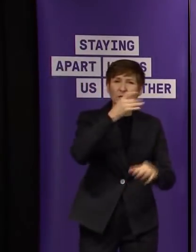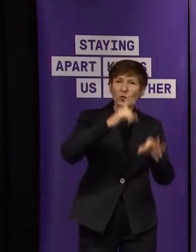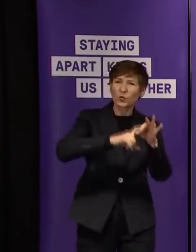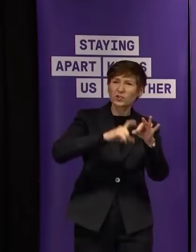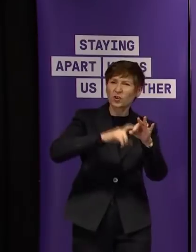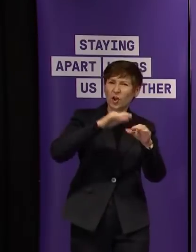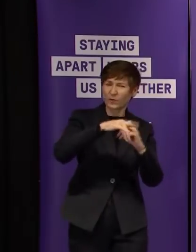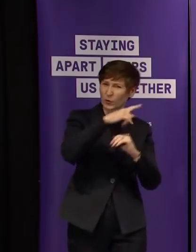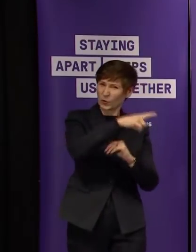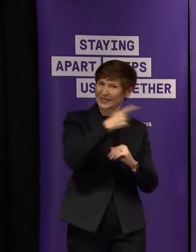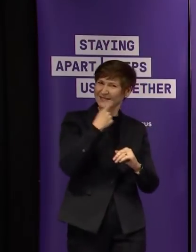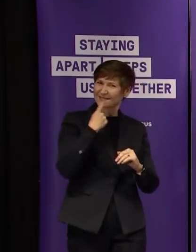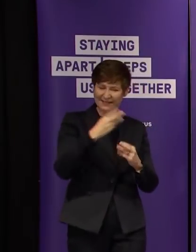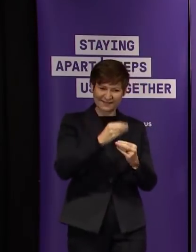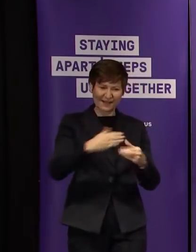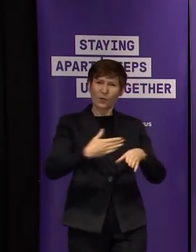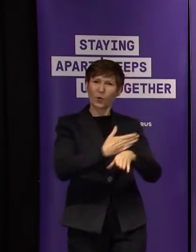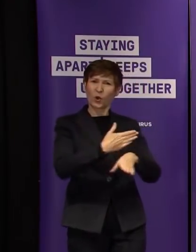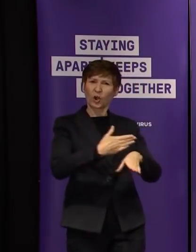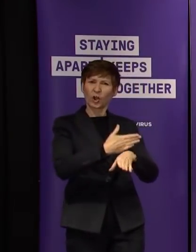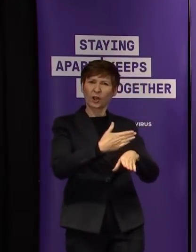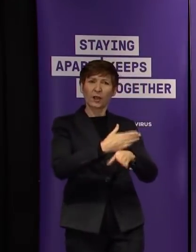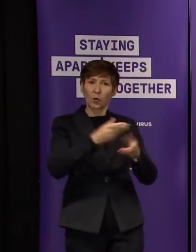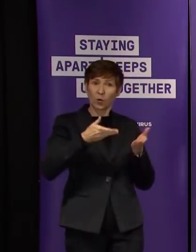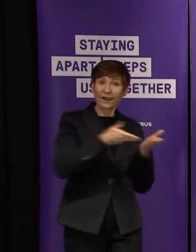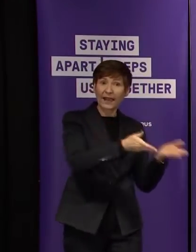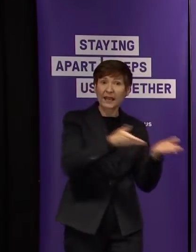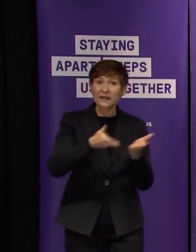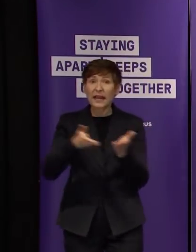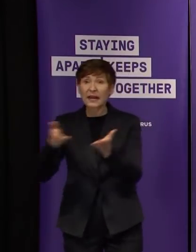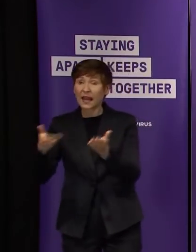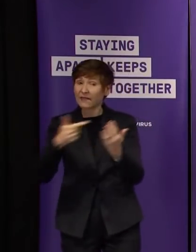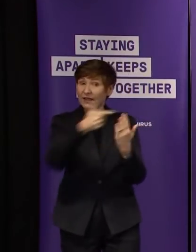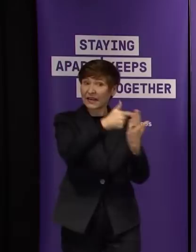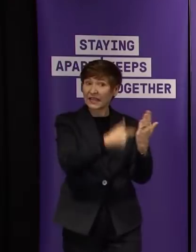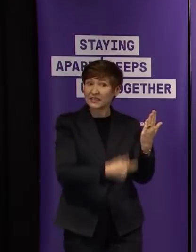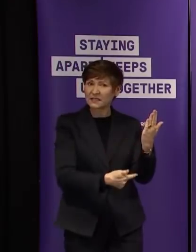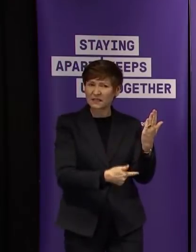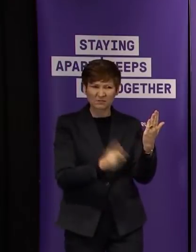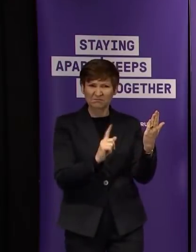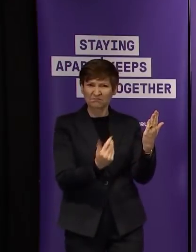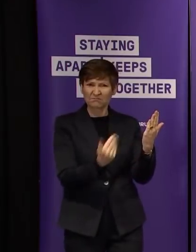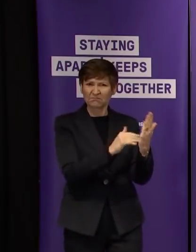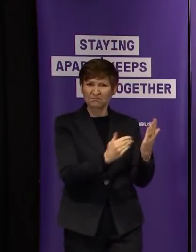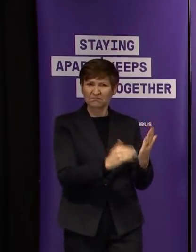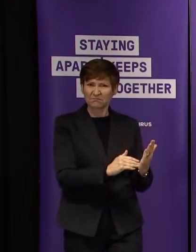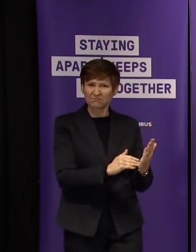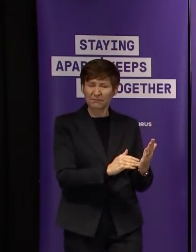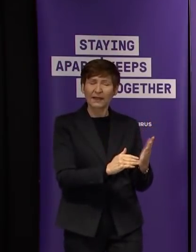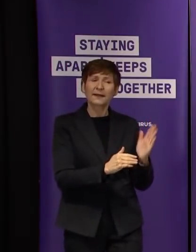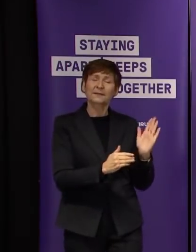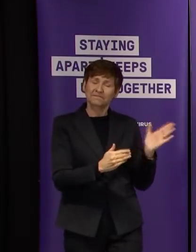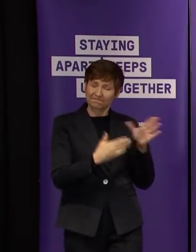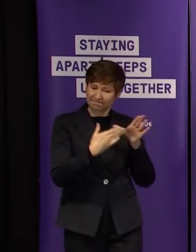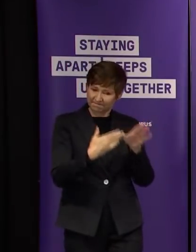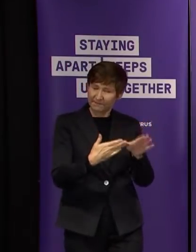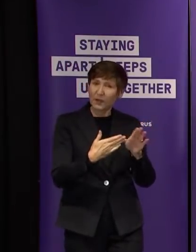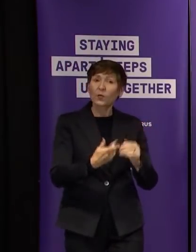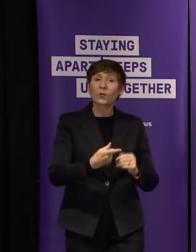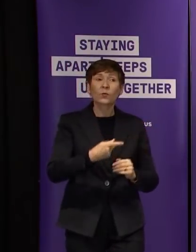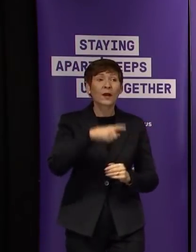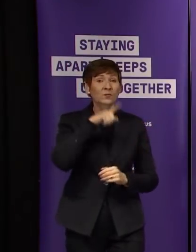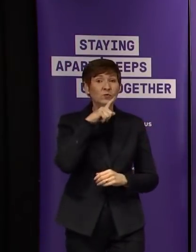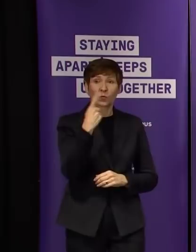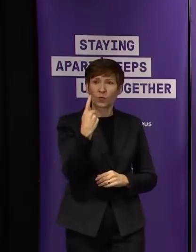on the 28th, hopefully? So there are about 101,000 workers who can come back into